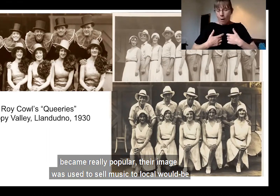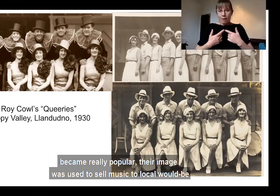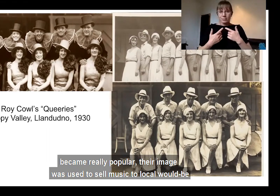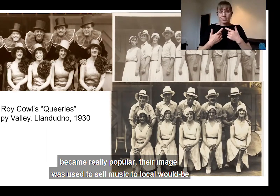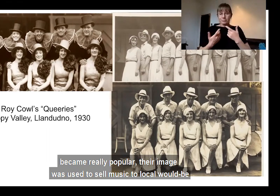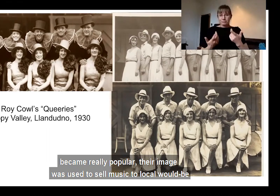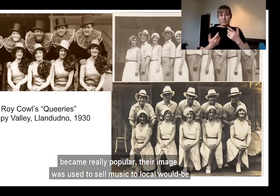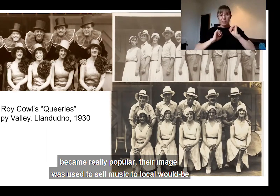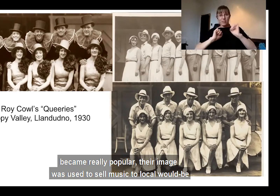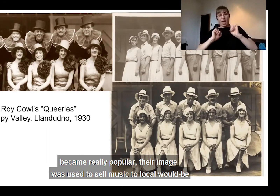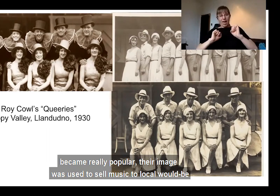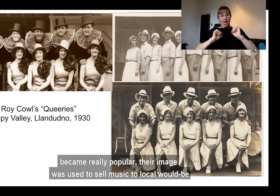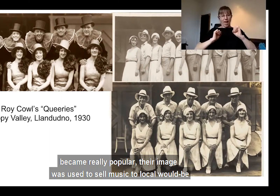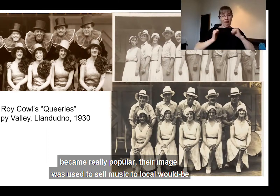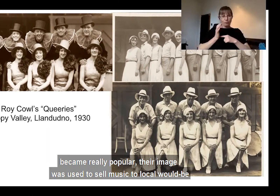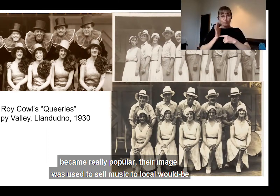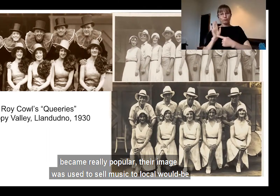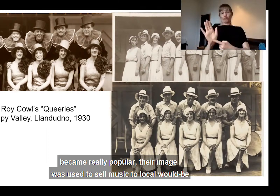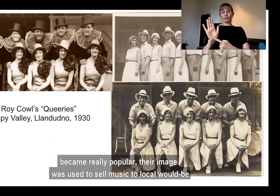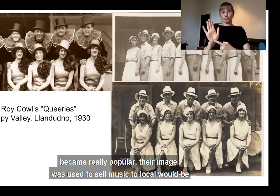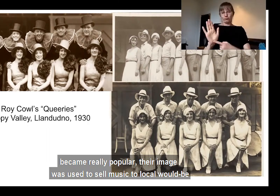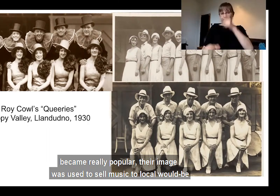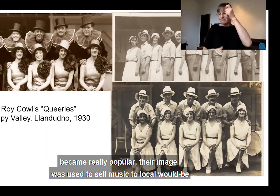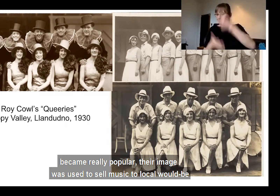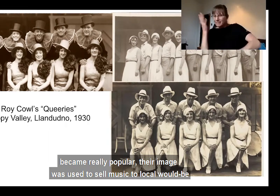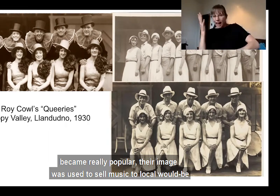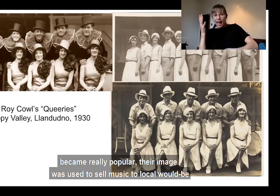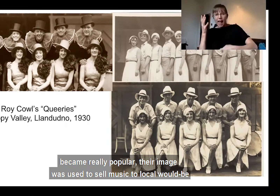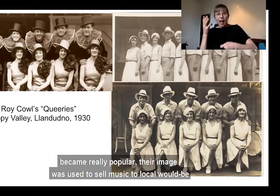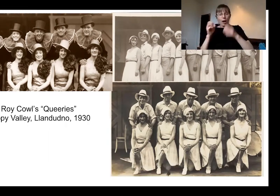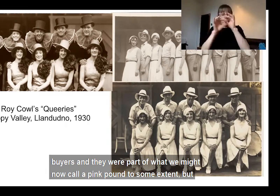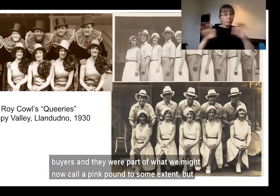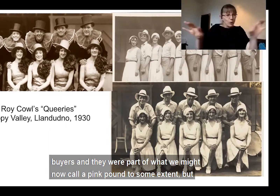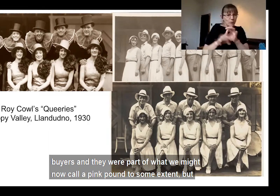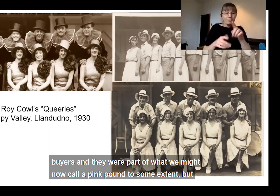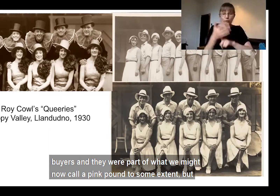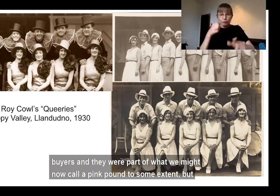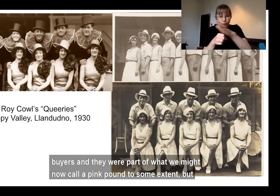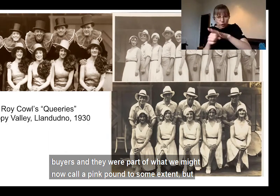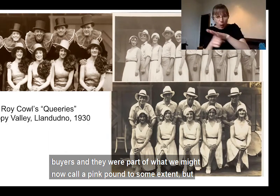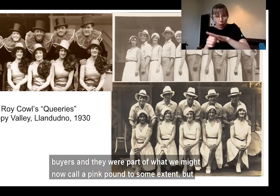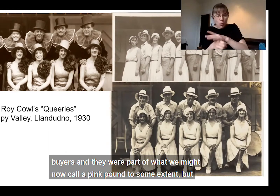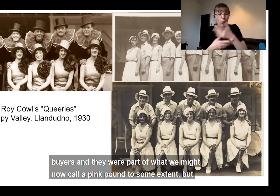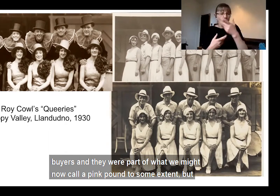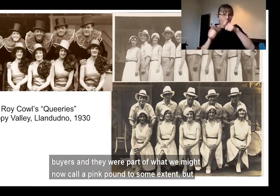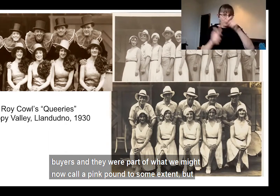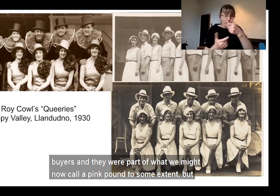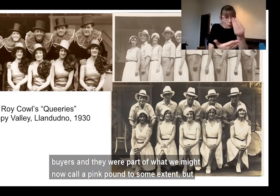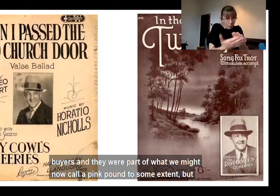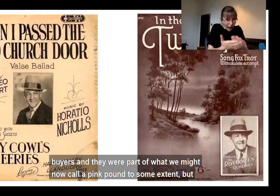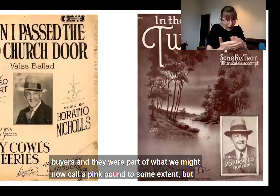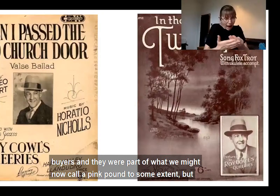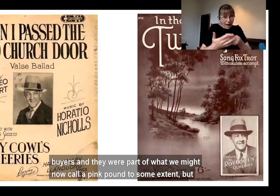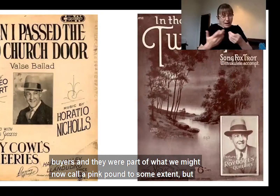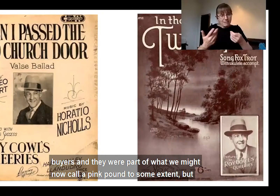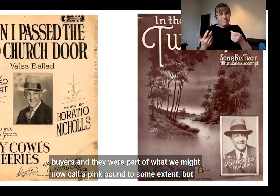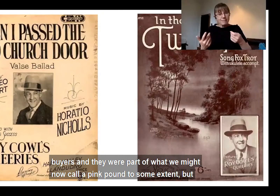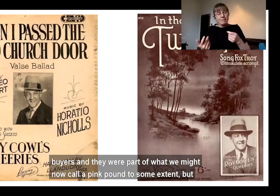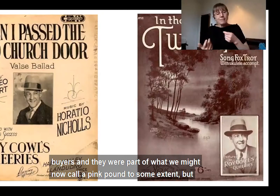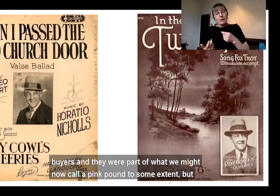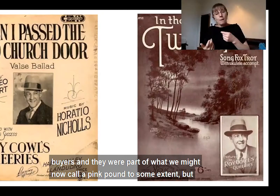Their image was used to sell music to local would-be buyers, and they